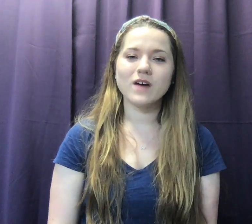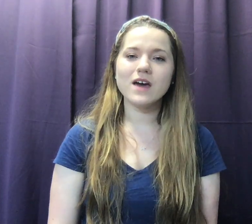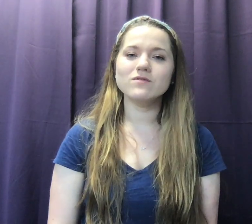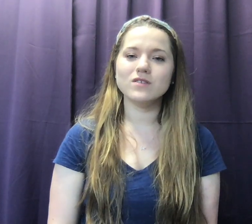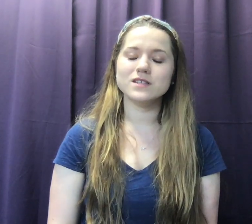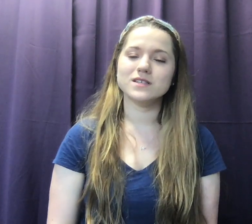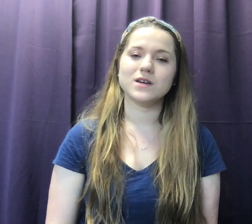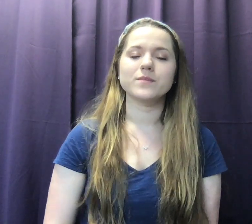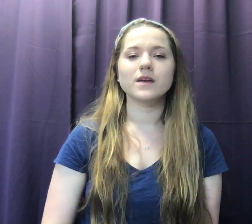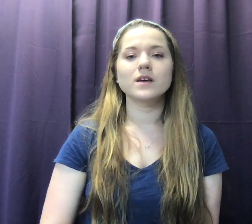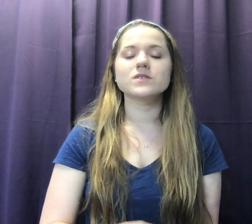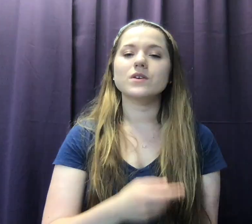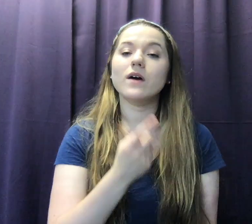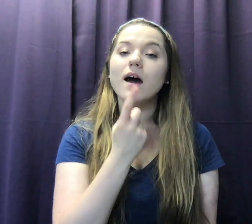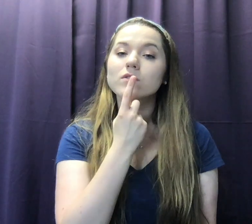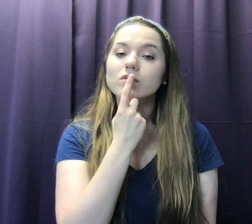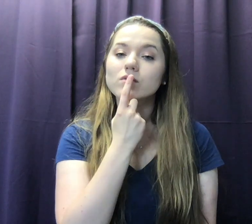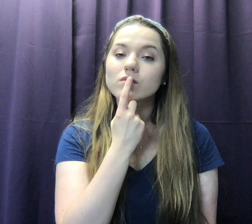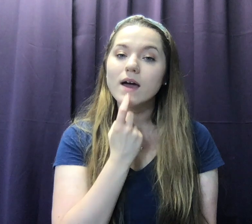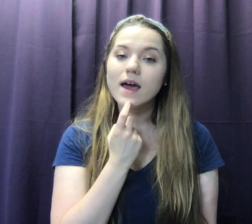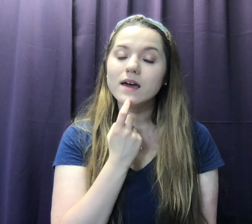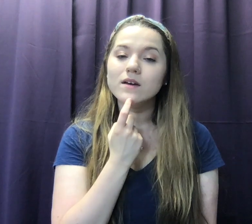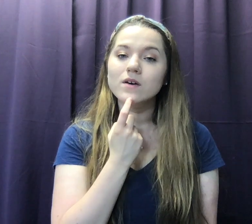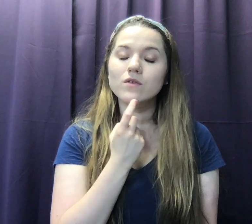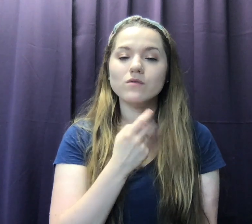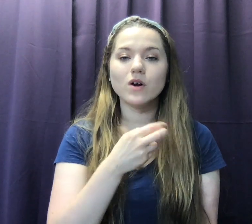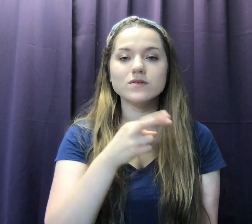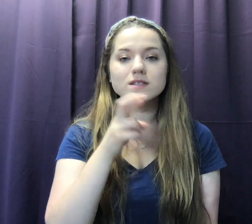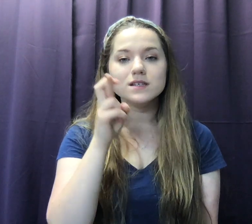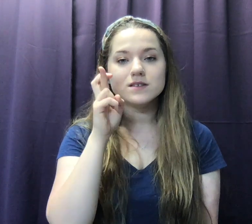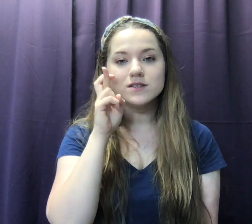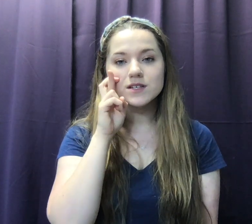red roses too. So you have red roses too.